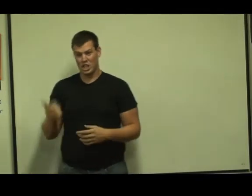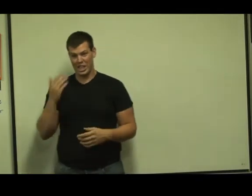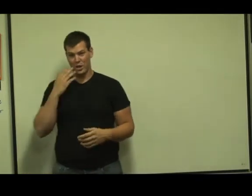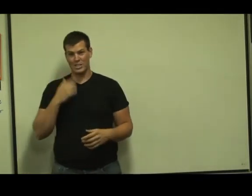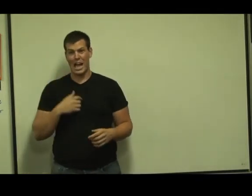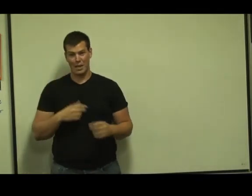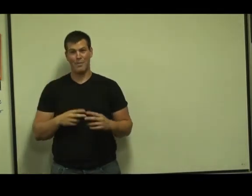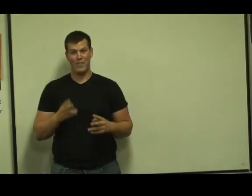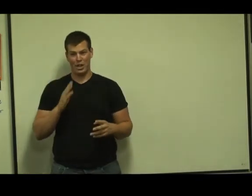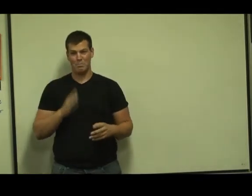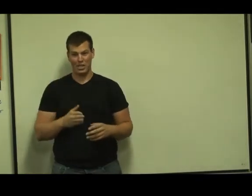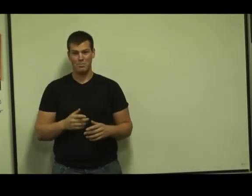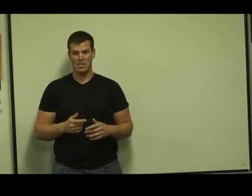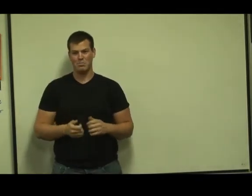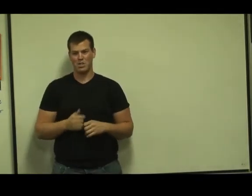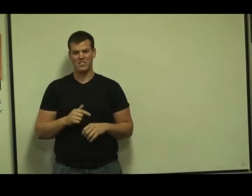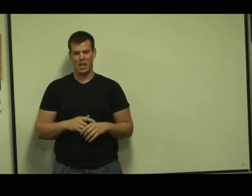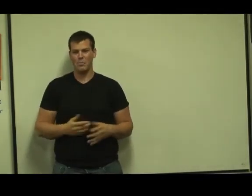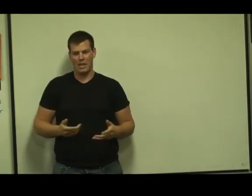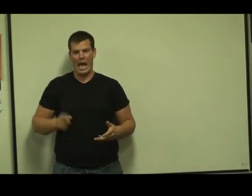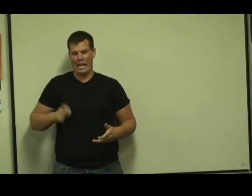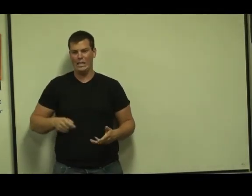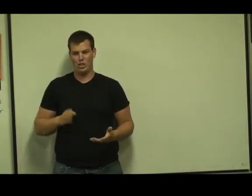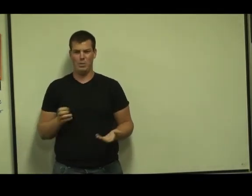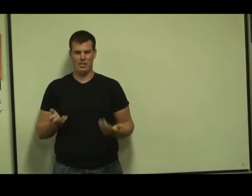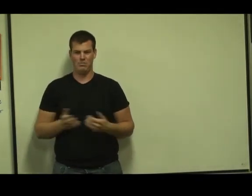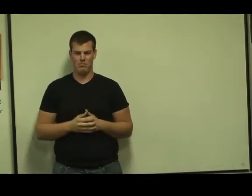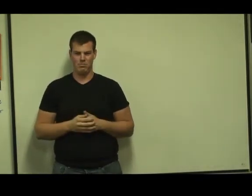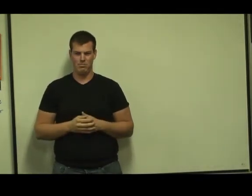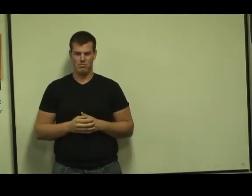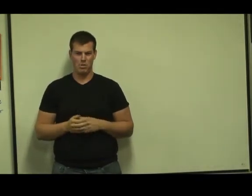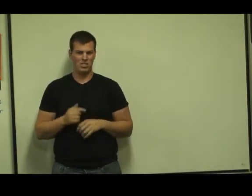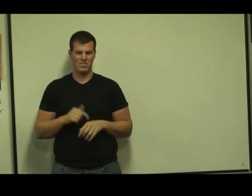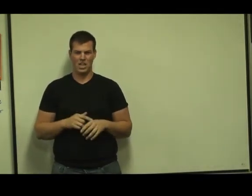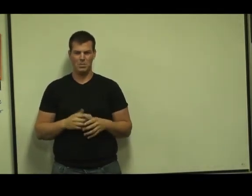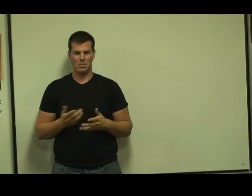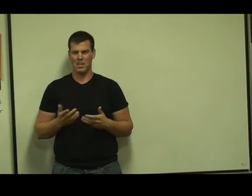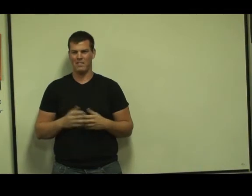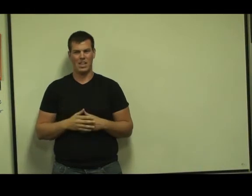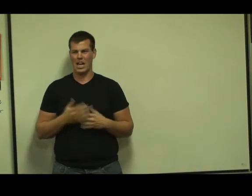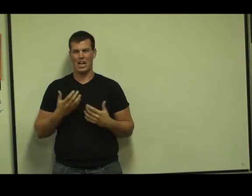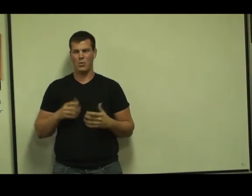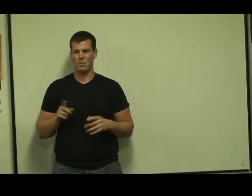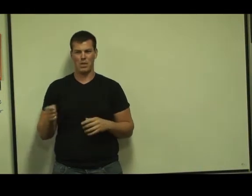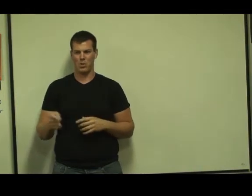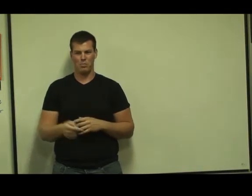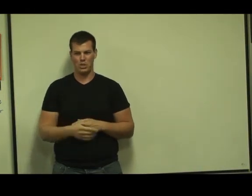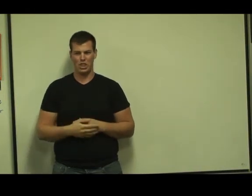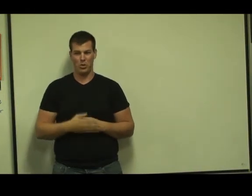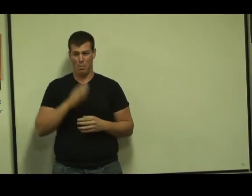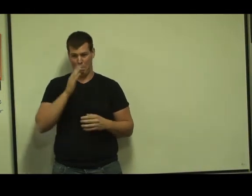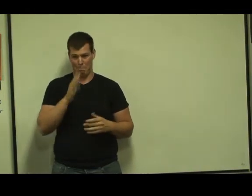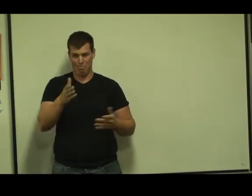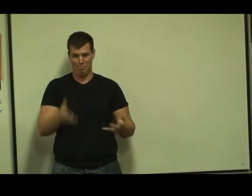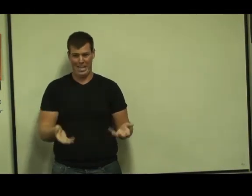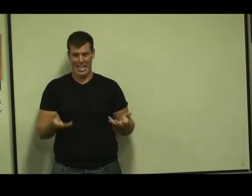She knows that I can be dying, but the time I need to be in. Most of the time I'm kind of like, I won't be what the police do. I